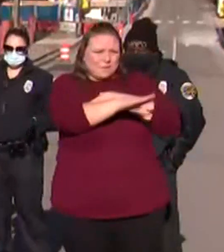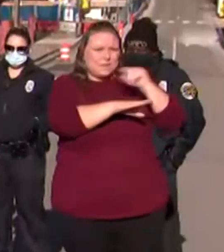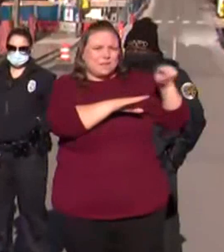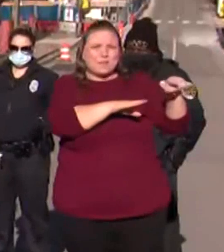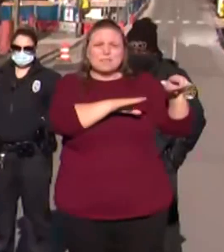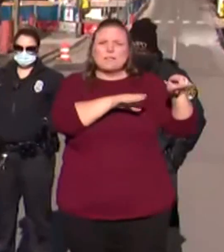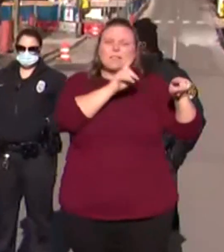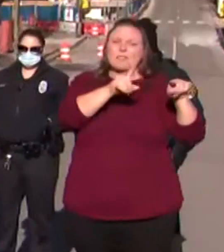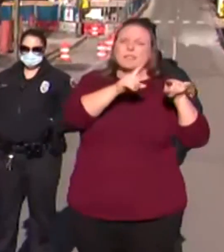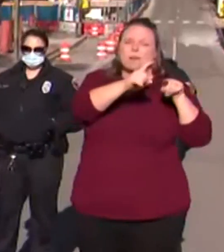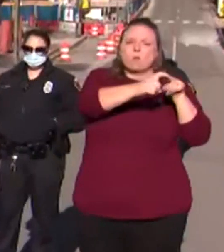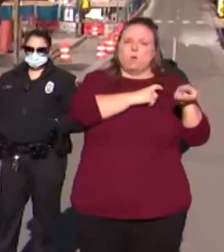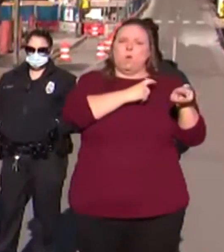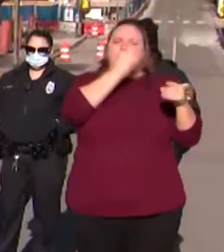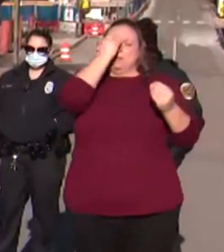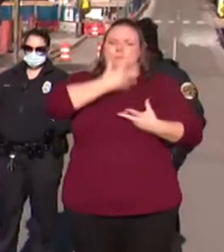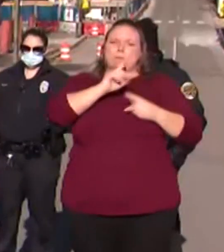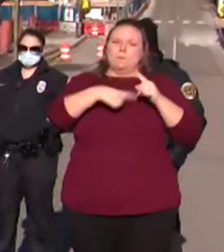the initial call had come from.